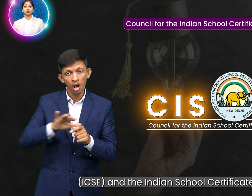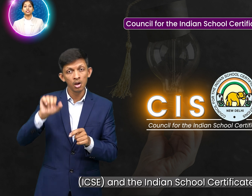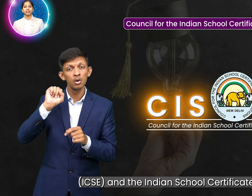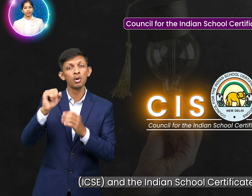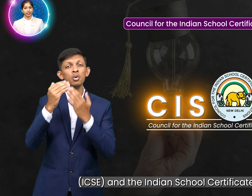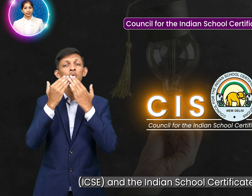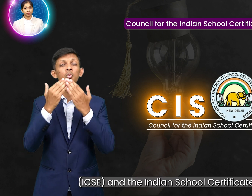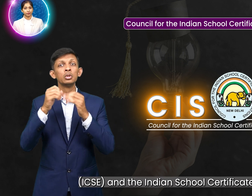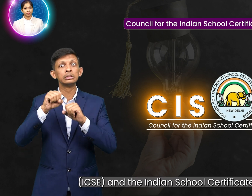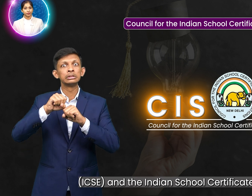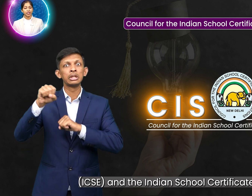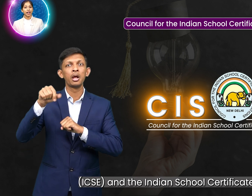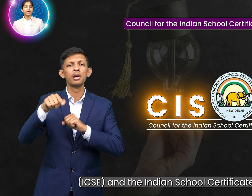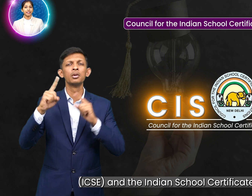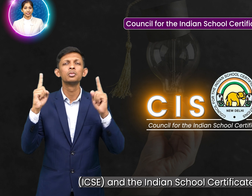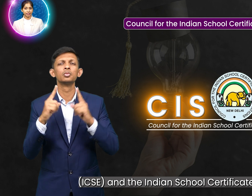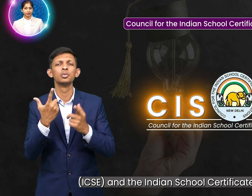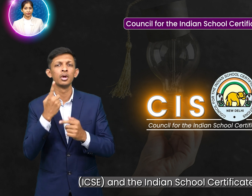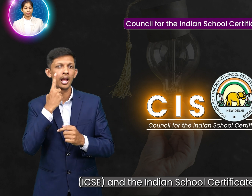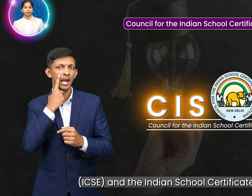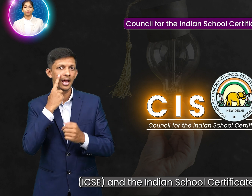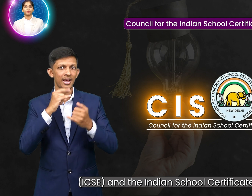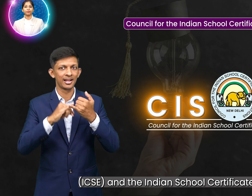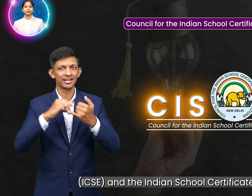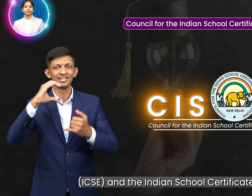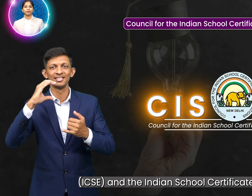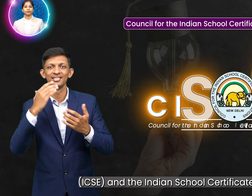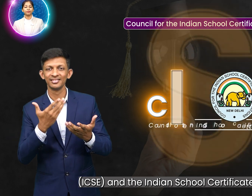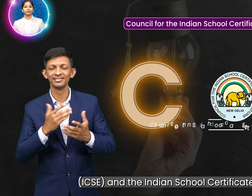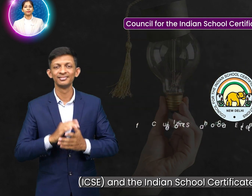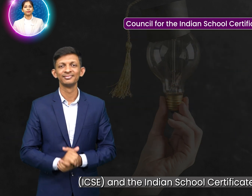Indian School Certificate, ISC.